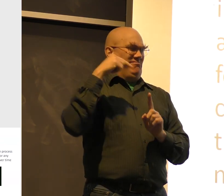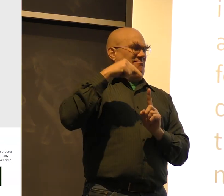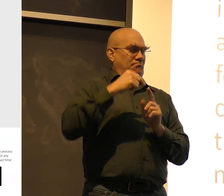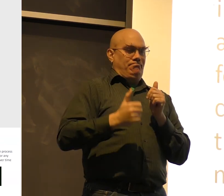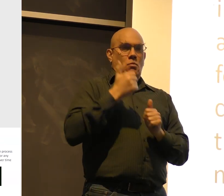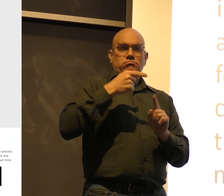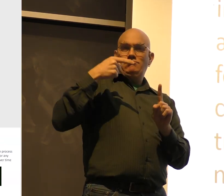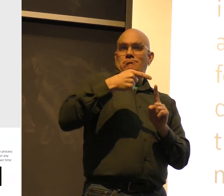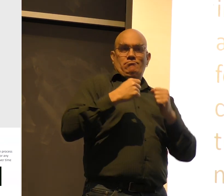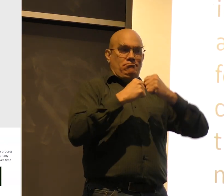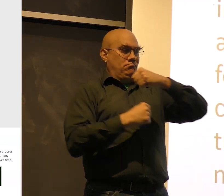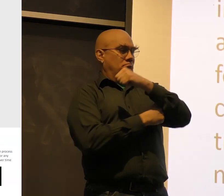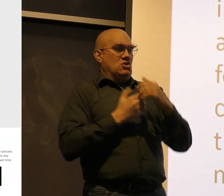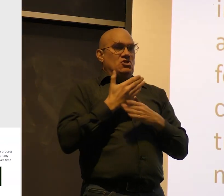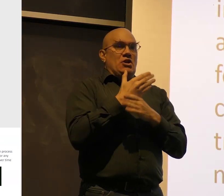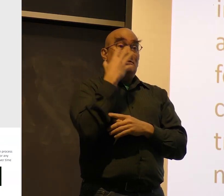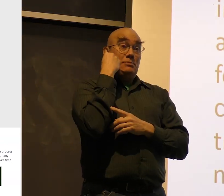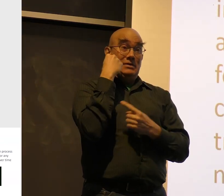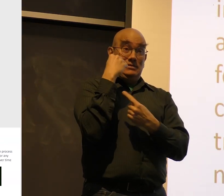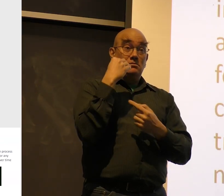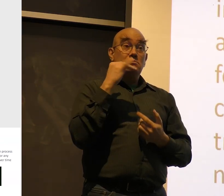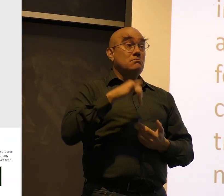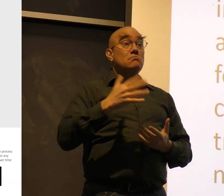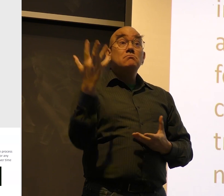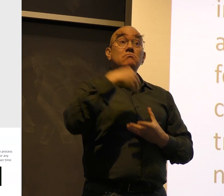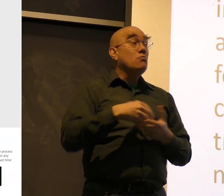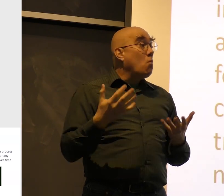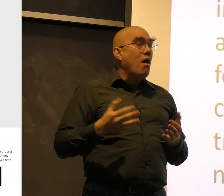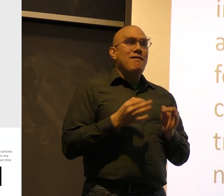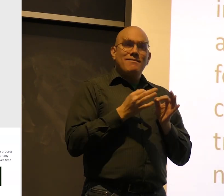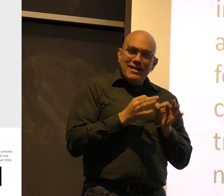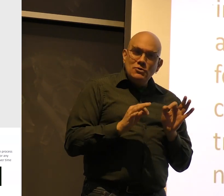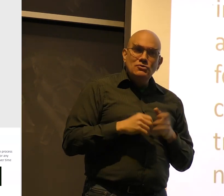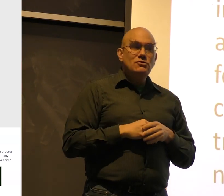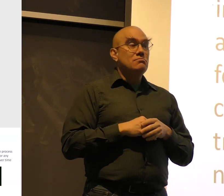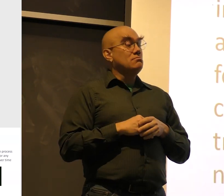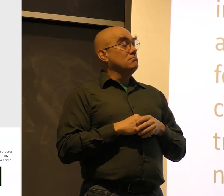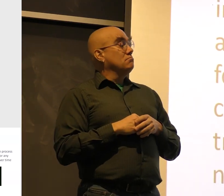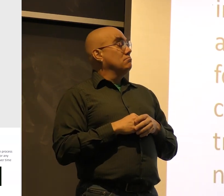you have shared experience. That's the most salient feature, right? And so that includes language,